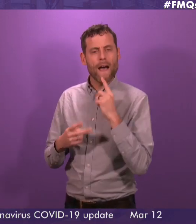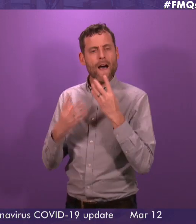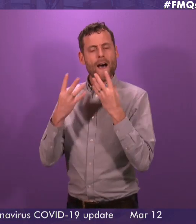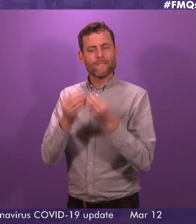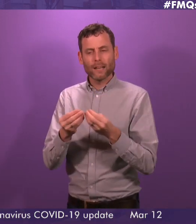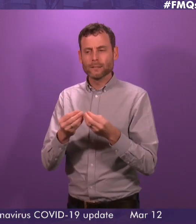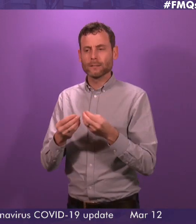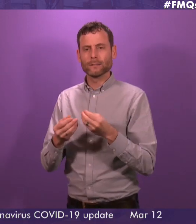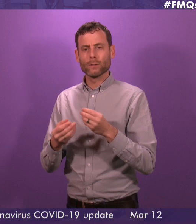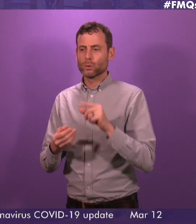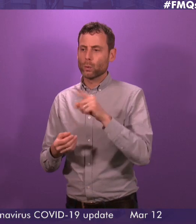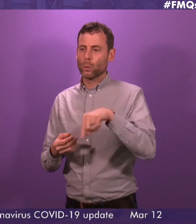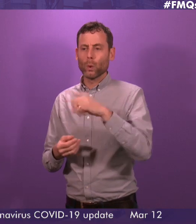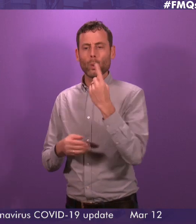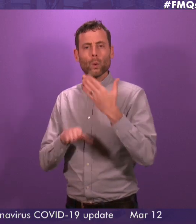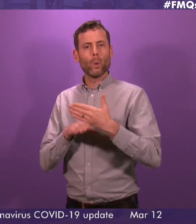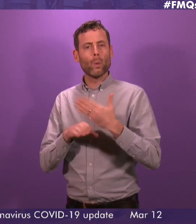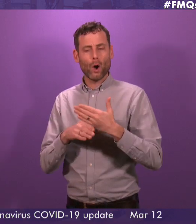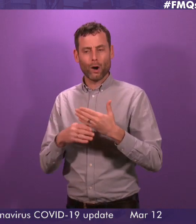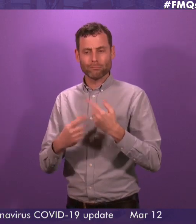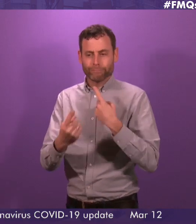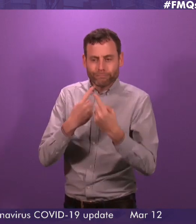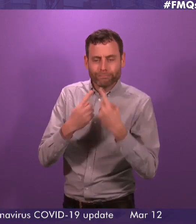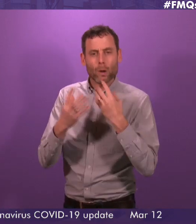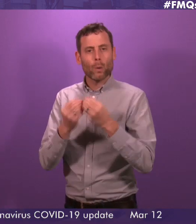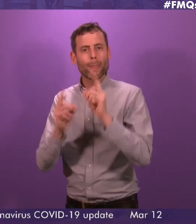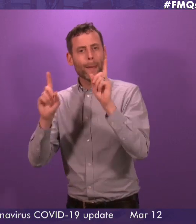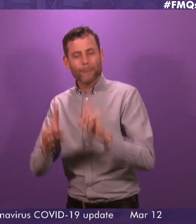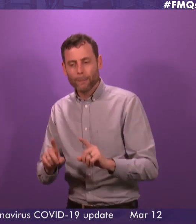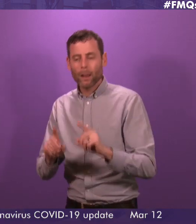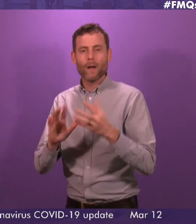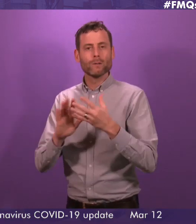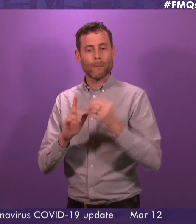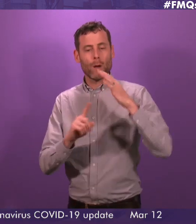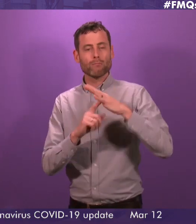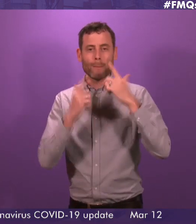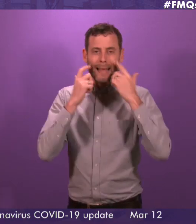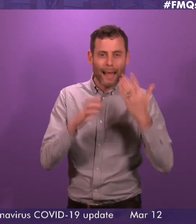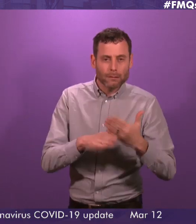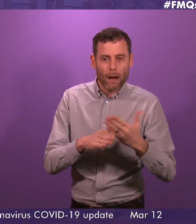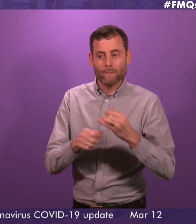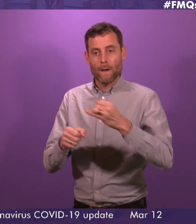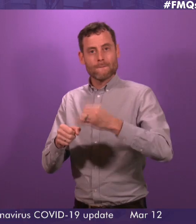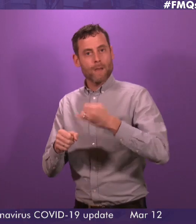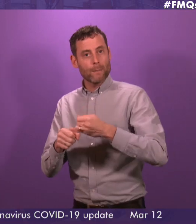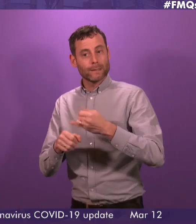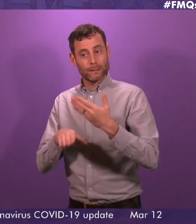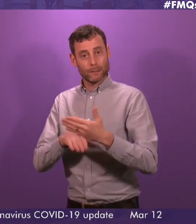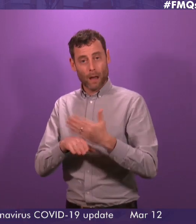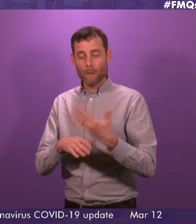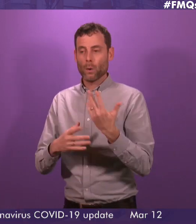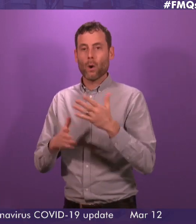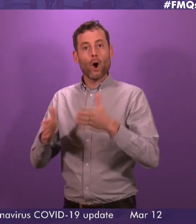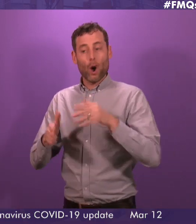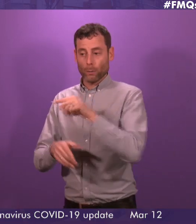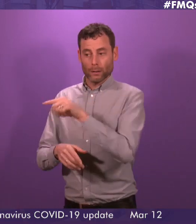and guidance to frontline staff and of course our primary care staff, our pharmacy staff, key personnel in hospital